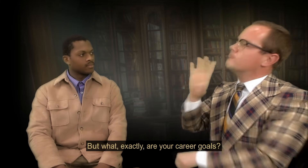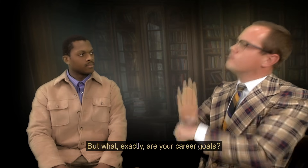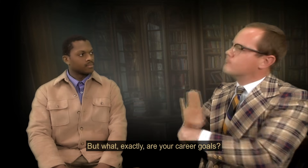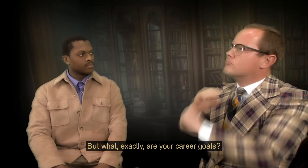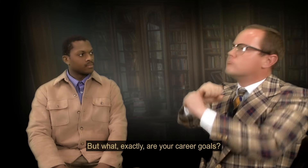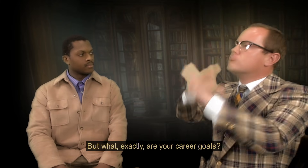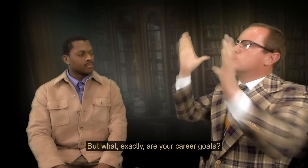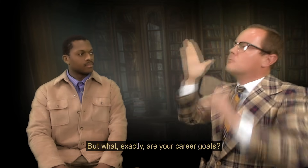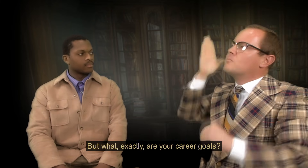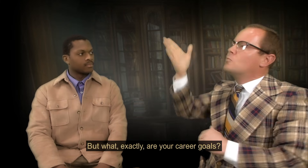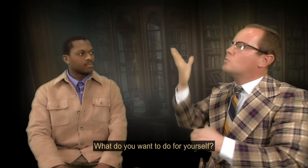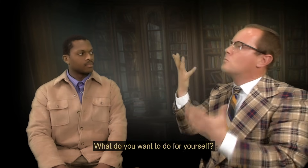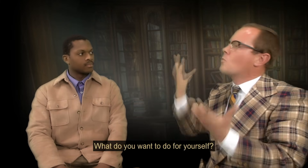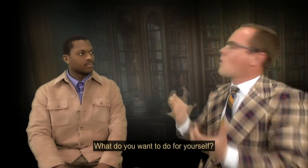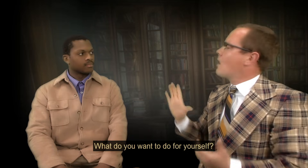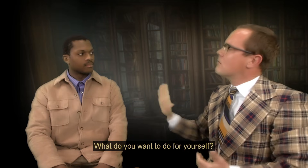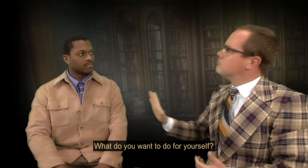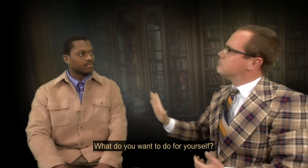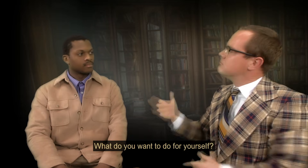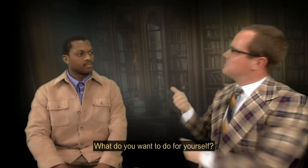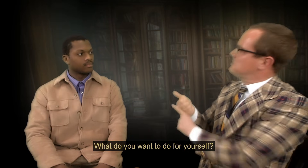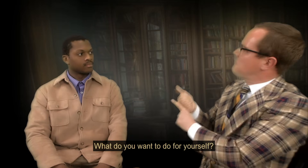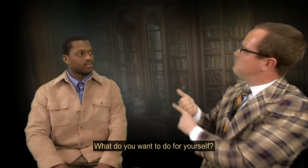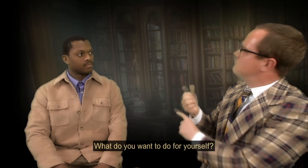your career goals? What do you want to do for yourself?